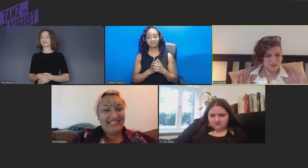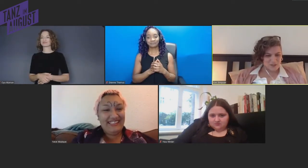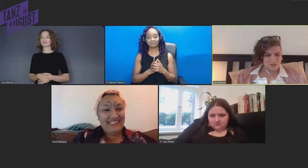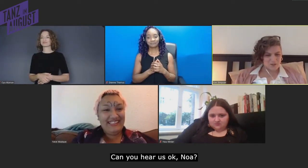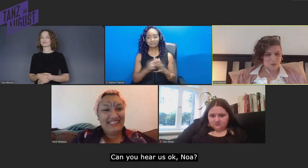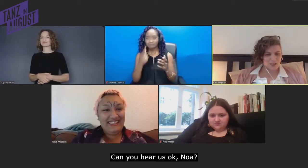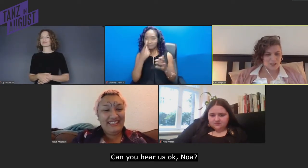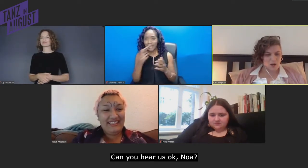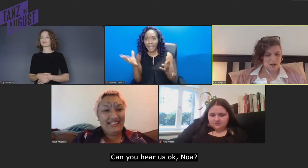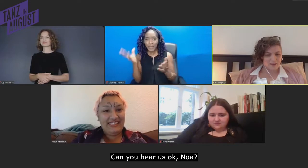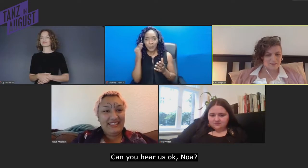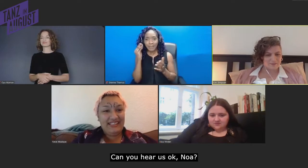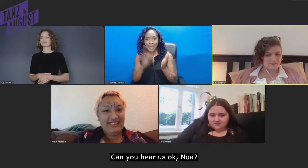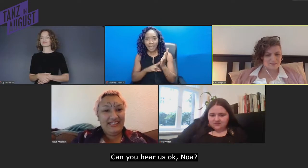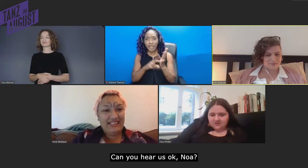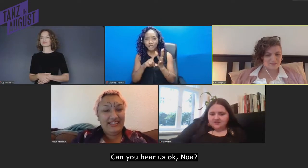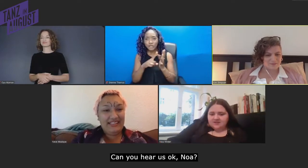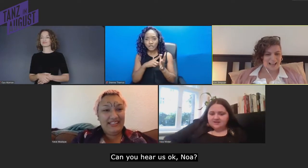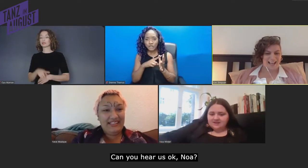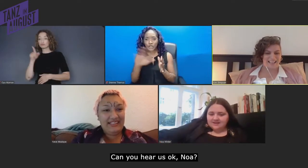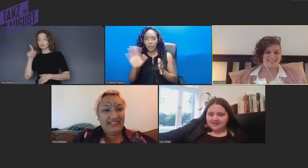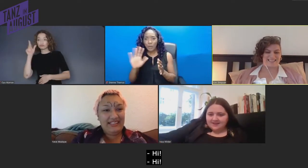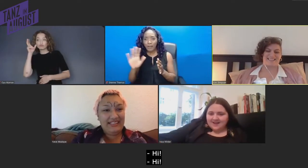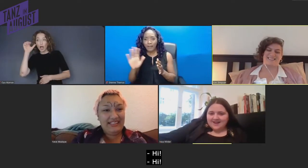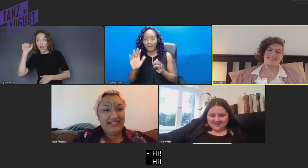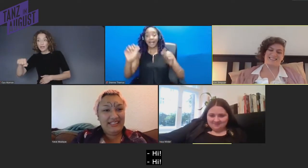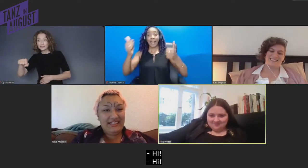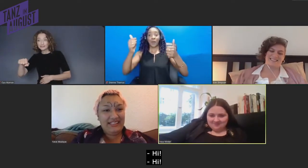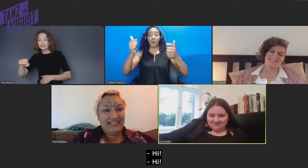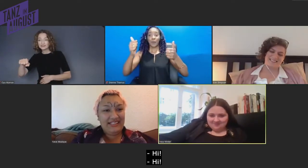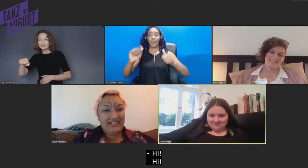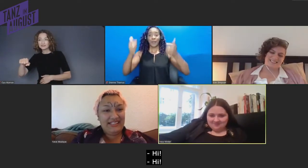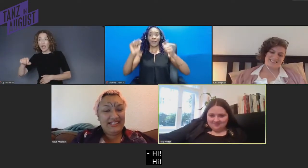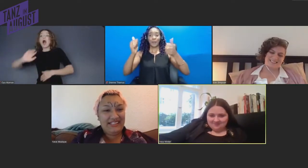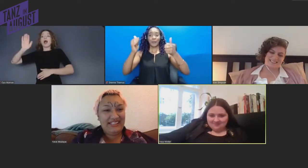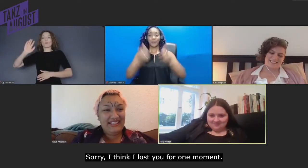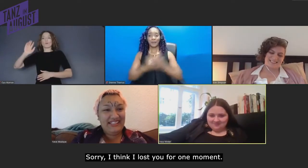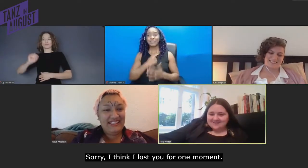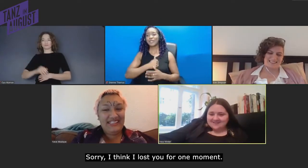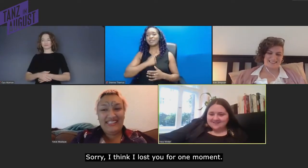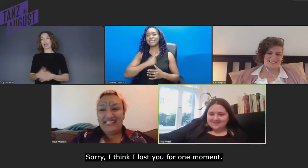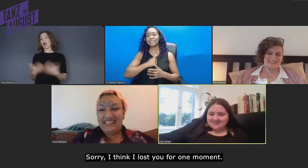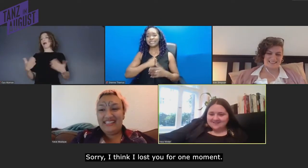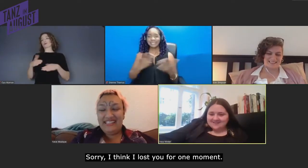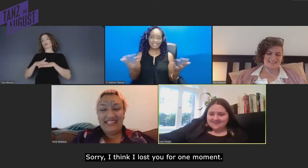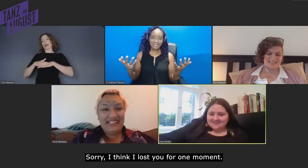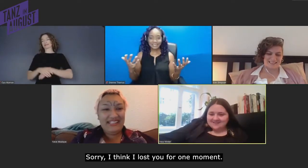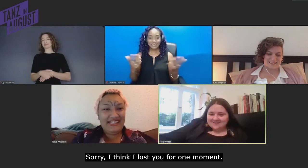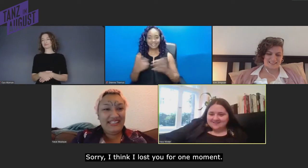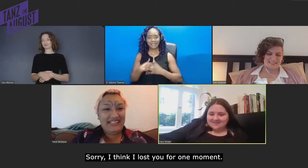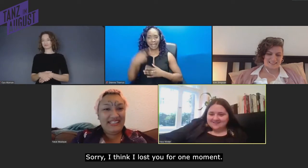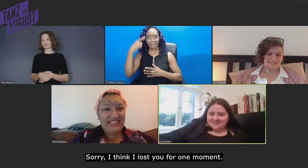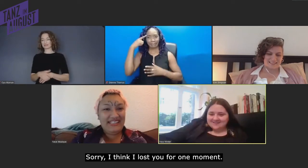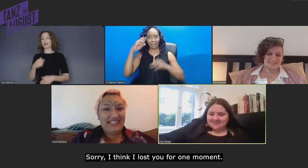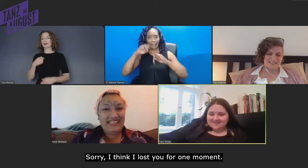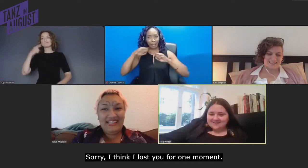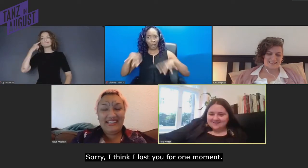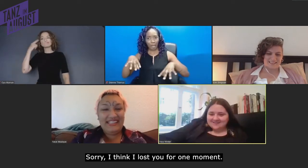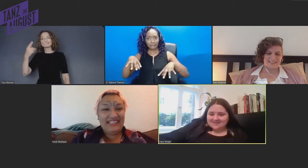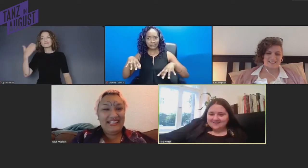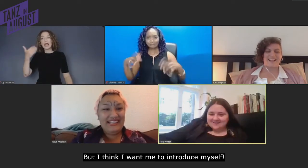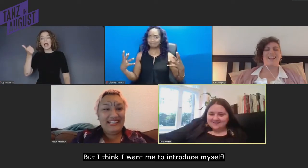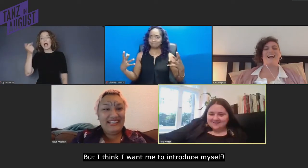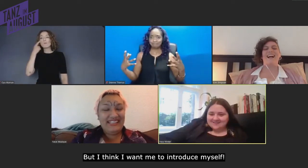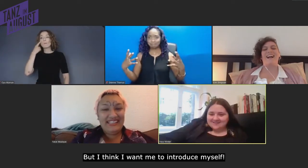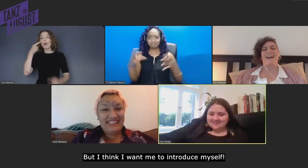Can you hear us okay, Noa? Hi. Hi. Sorry, I think I lost you for one moment, but